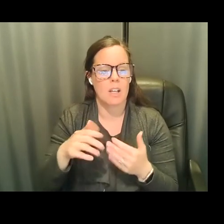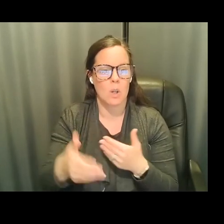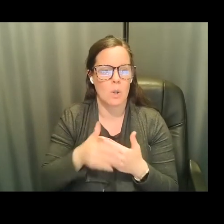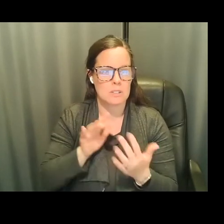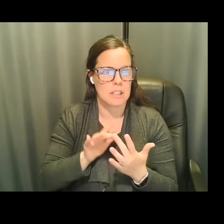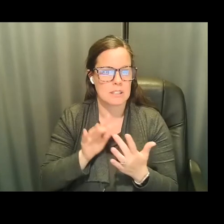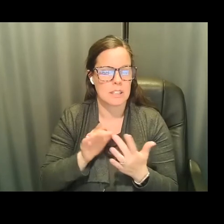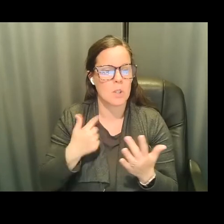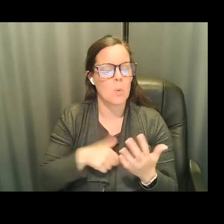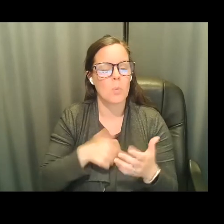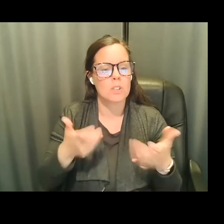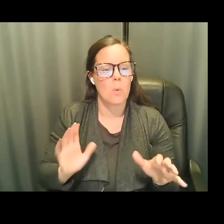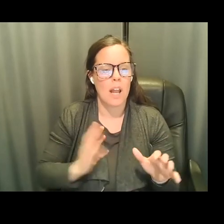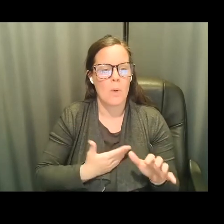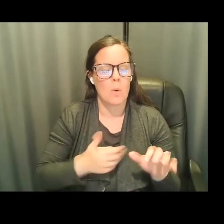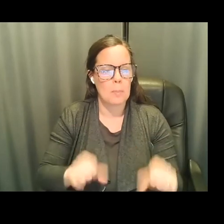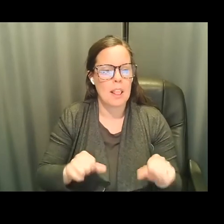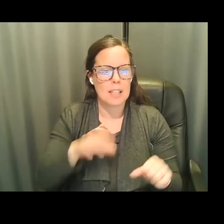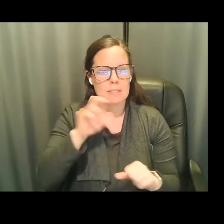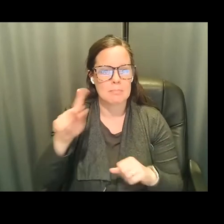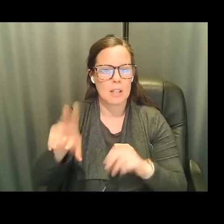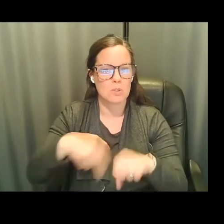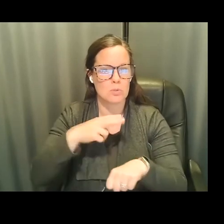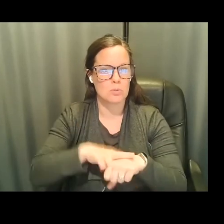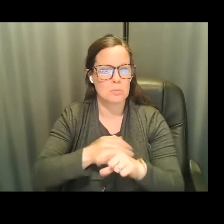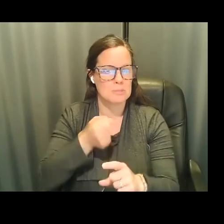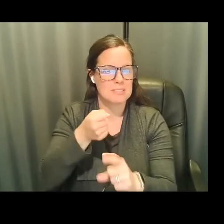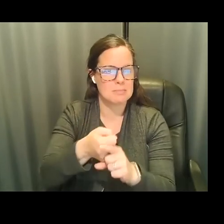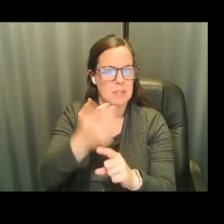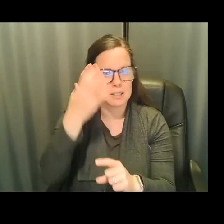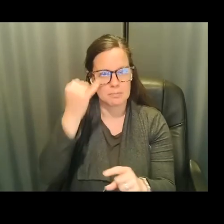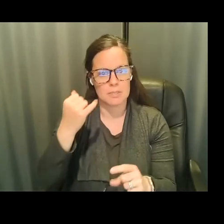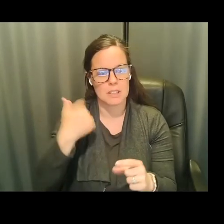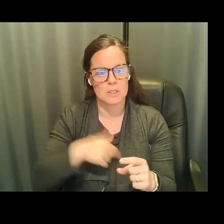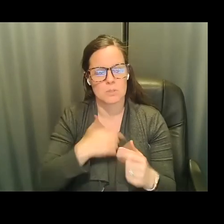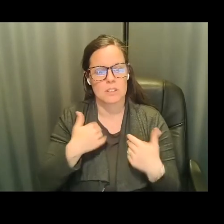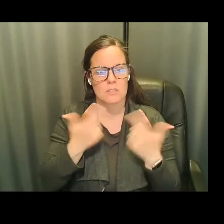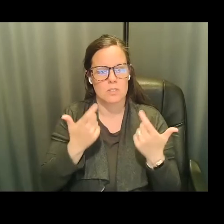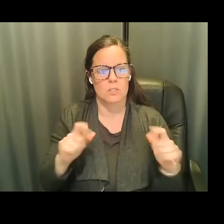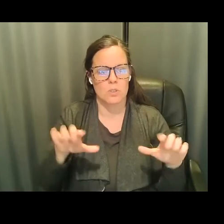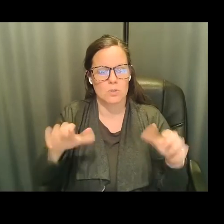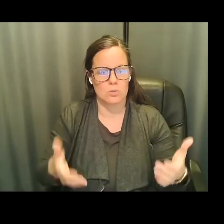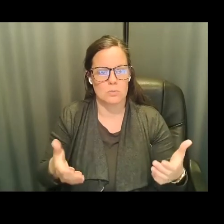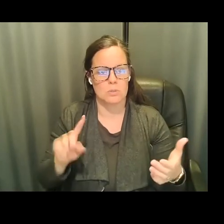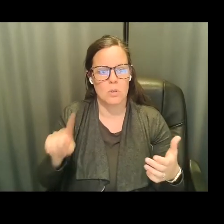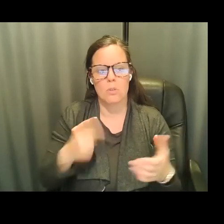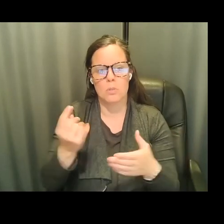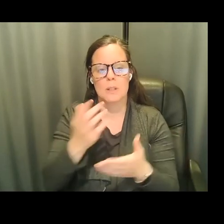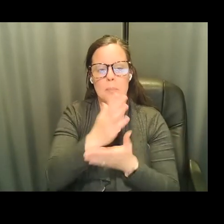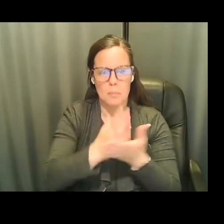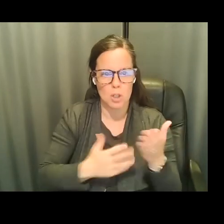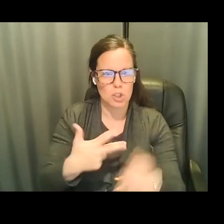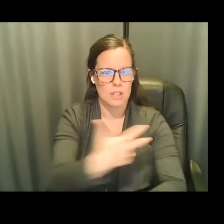want our ability to return to normal to be impacted because we have large groups who are only partially